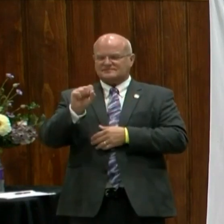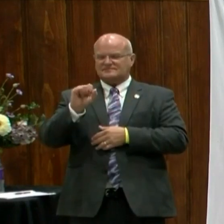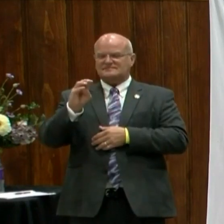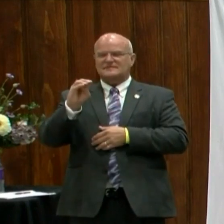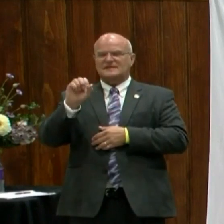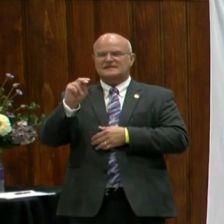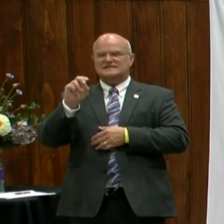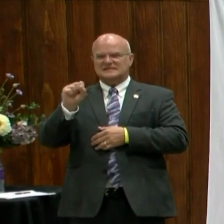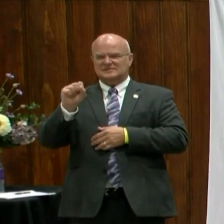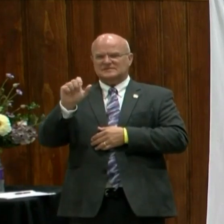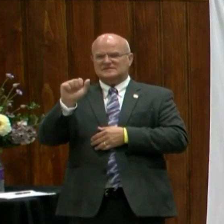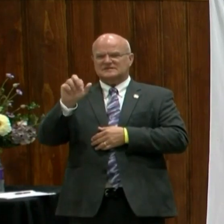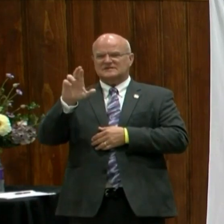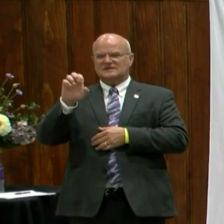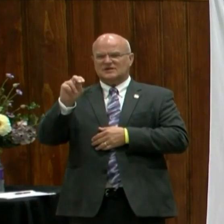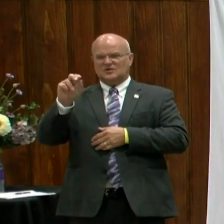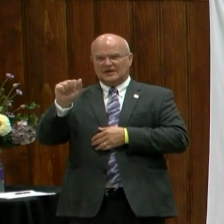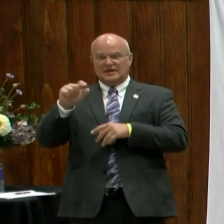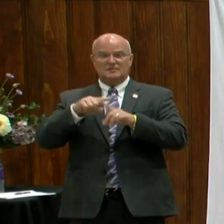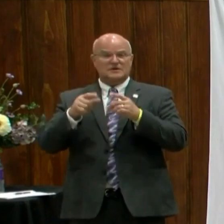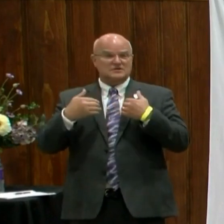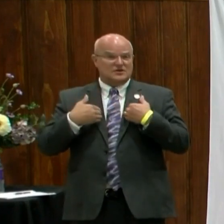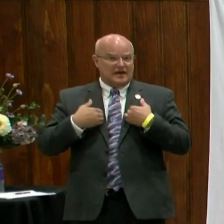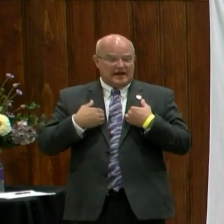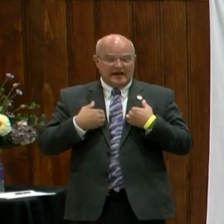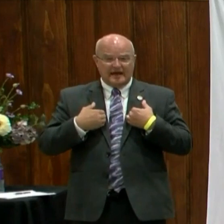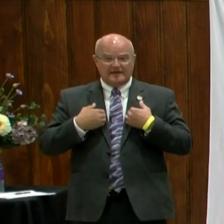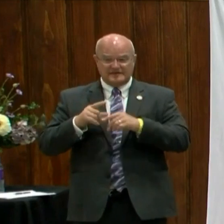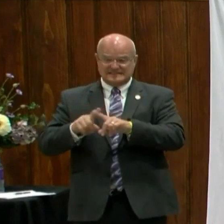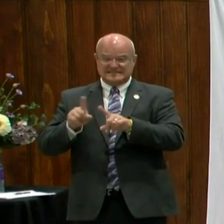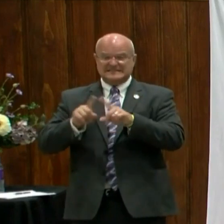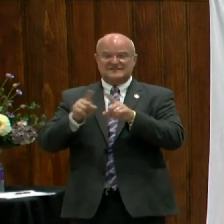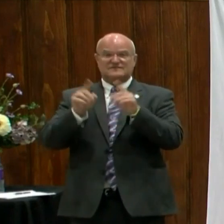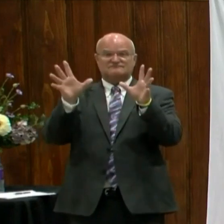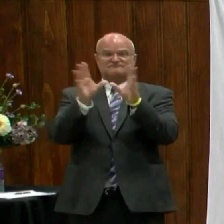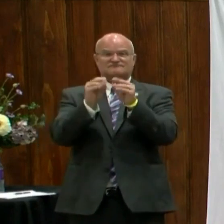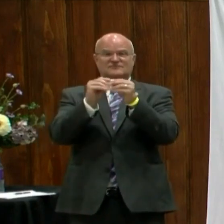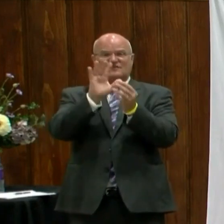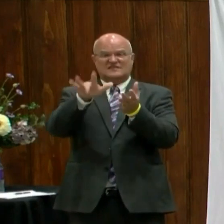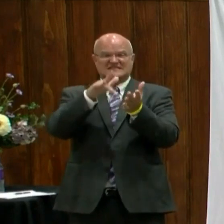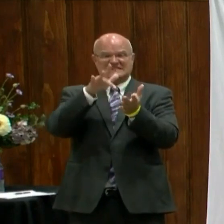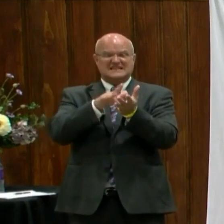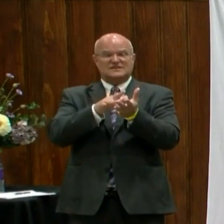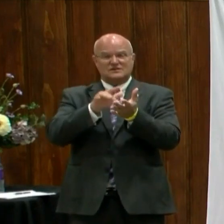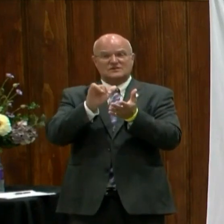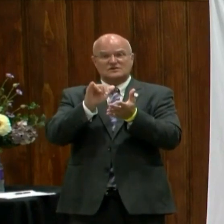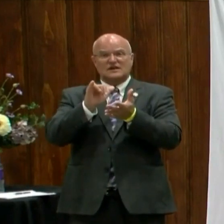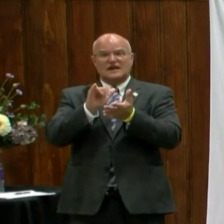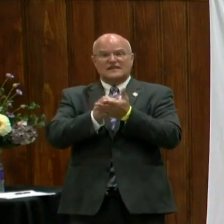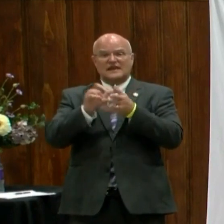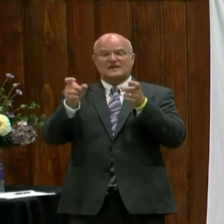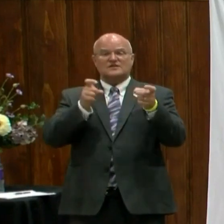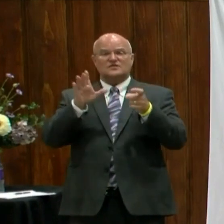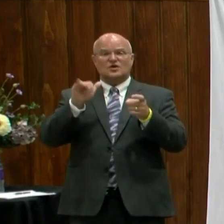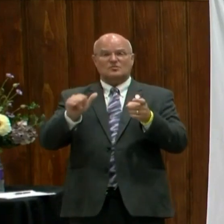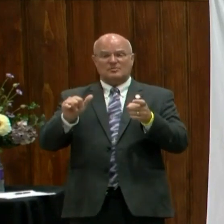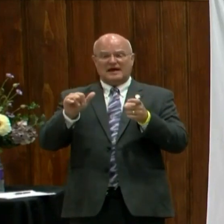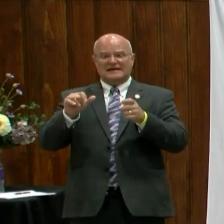Simmons Arena, but you also have the different convention centers that are controlled